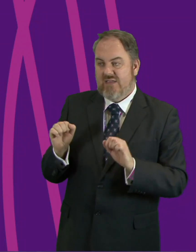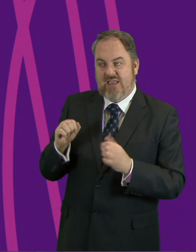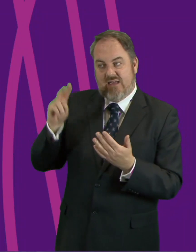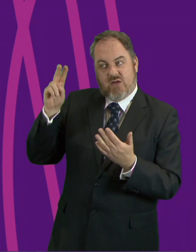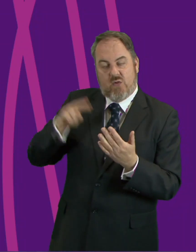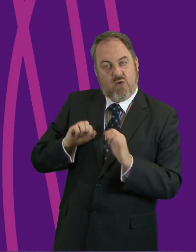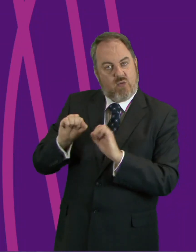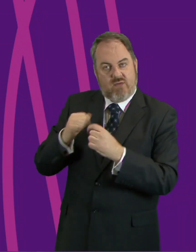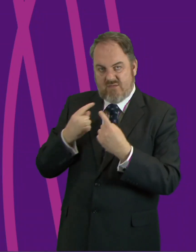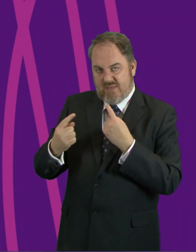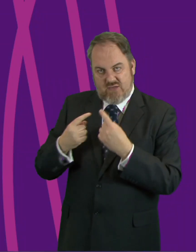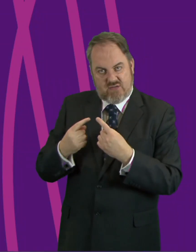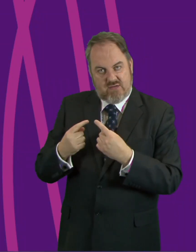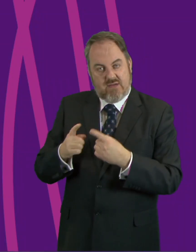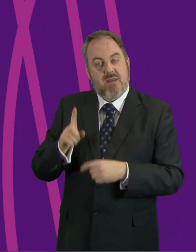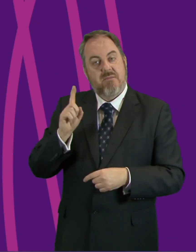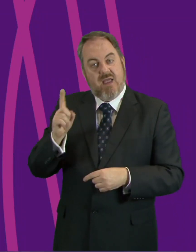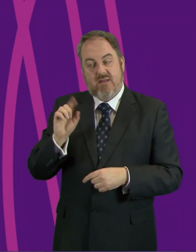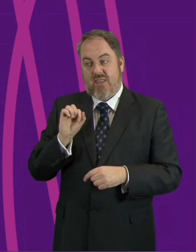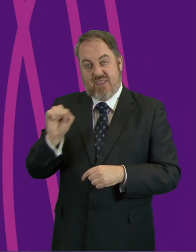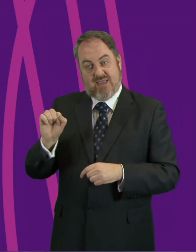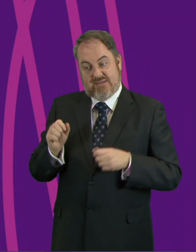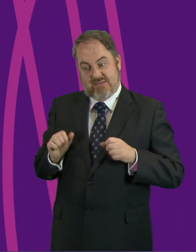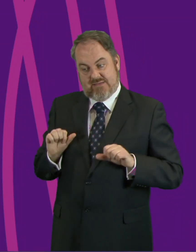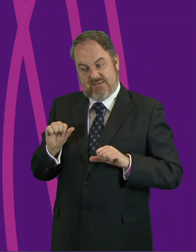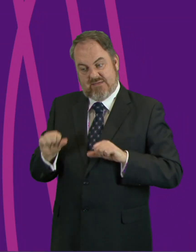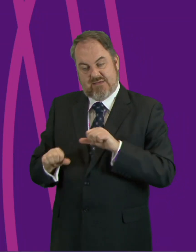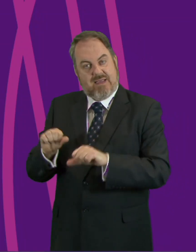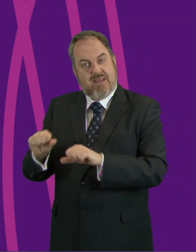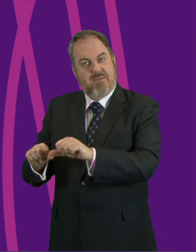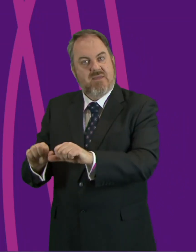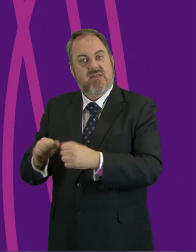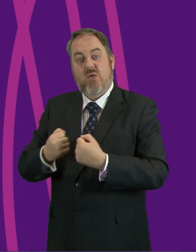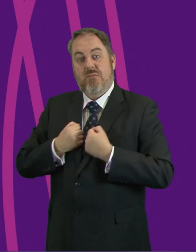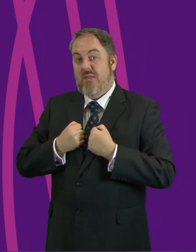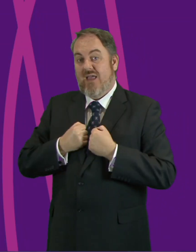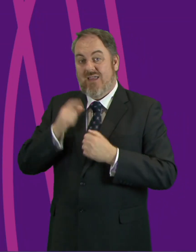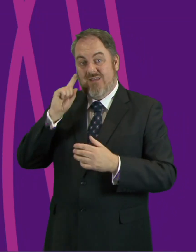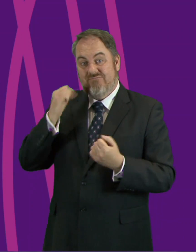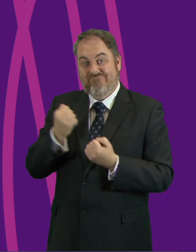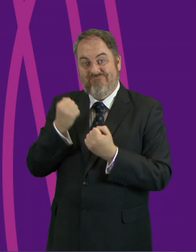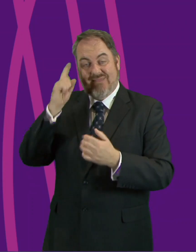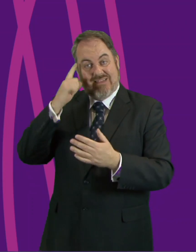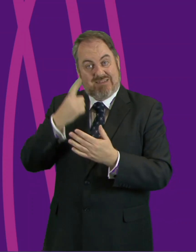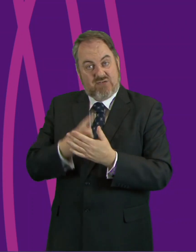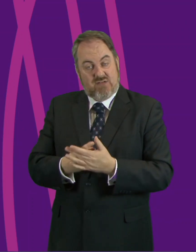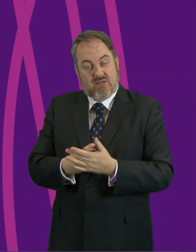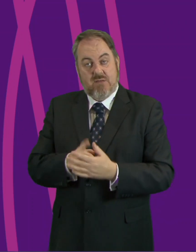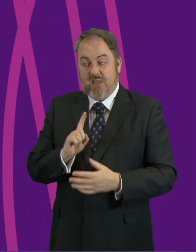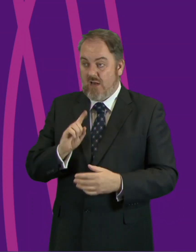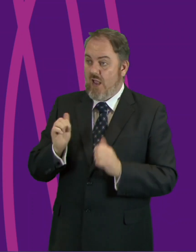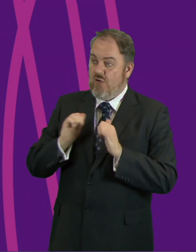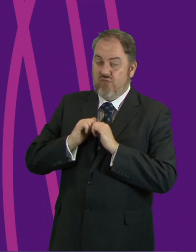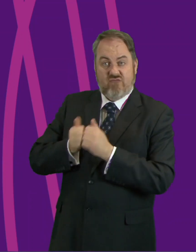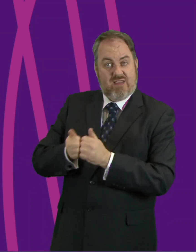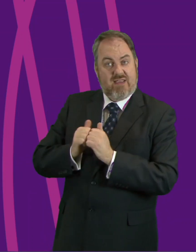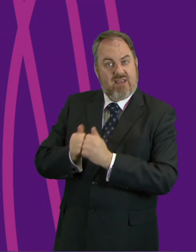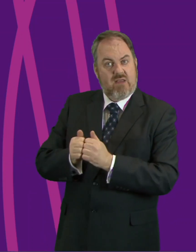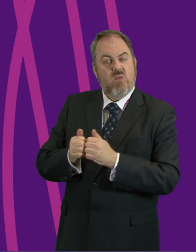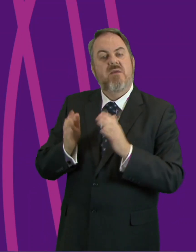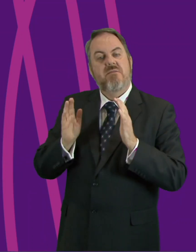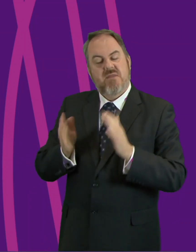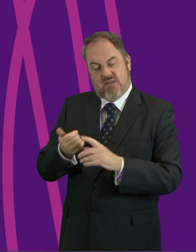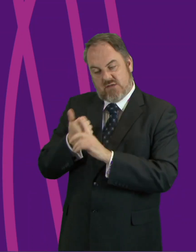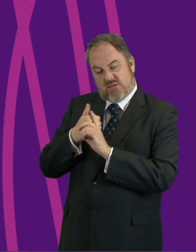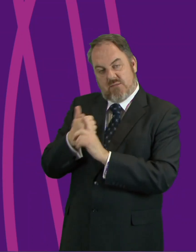the decisions on the furlough scheme are not decisions I am able to take, but I do agree in principle that we have to provide